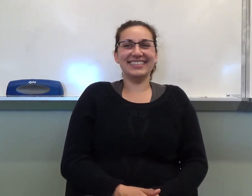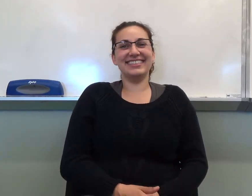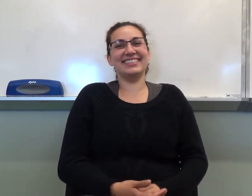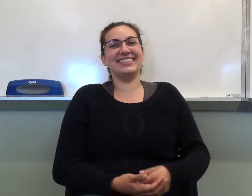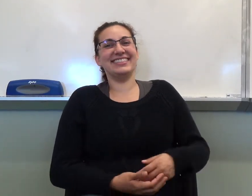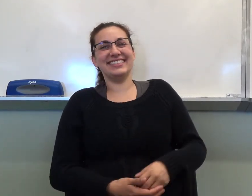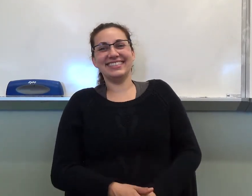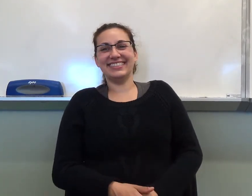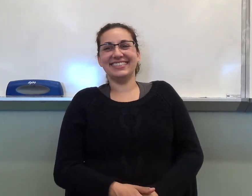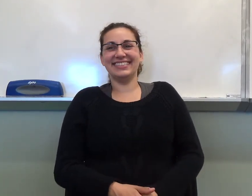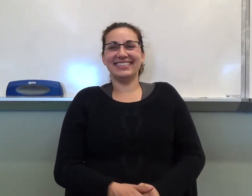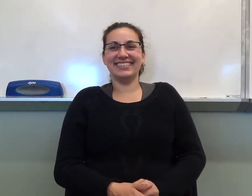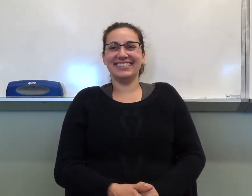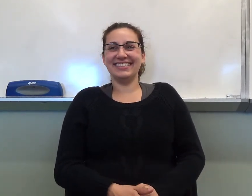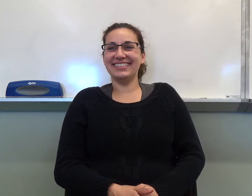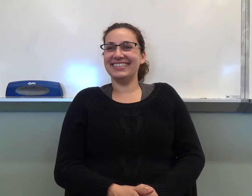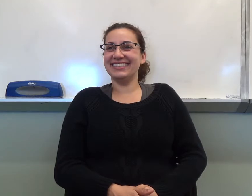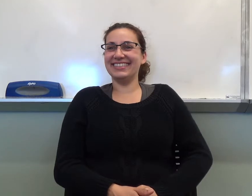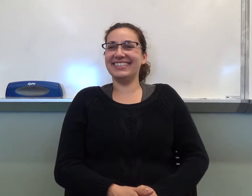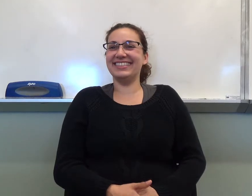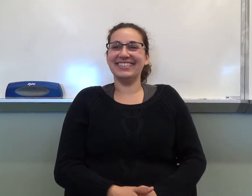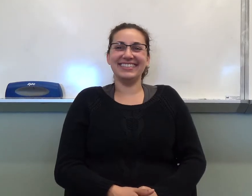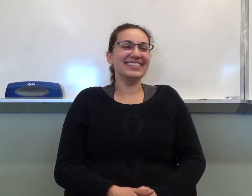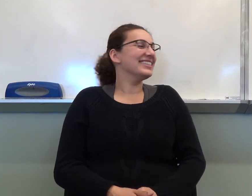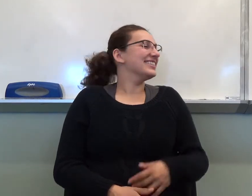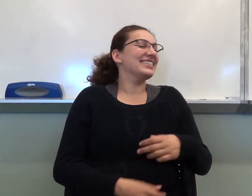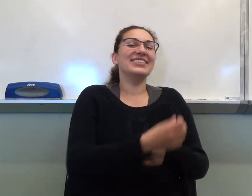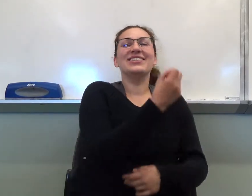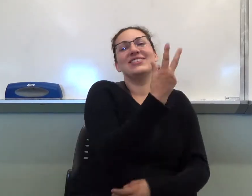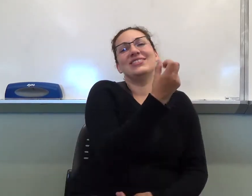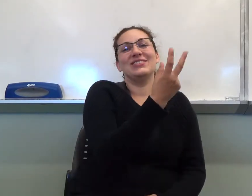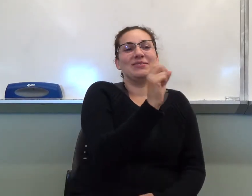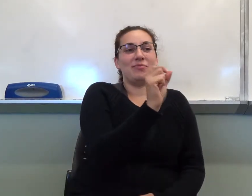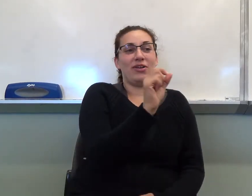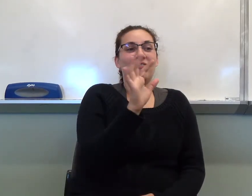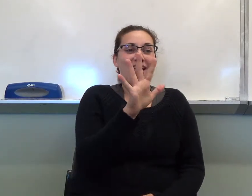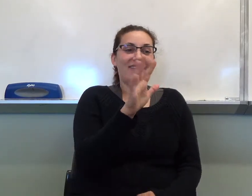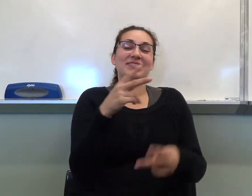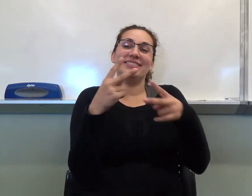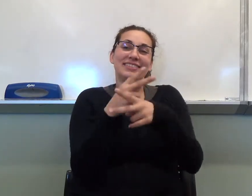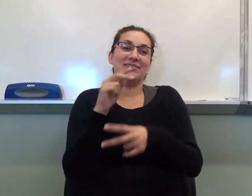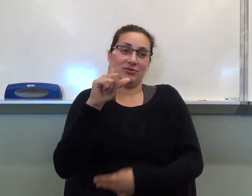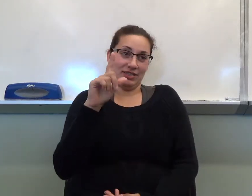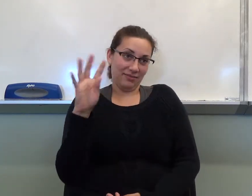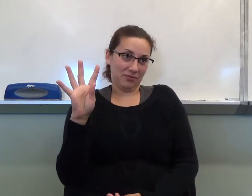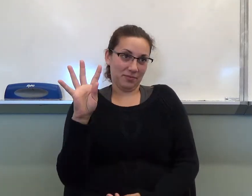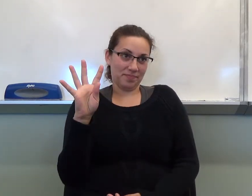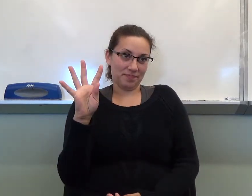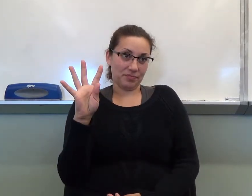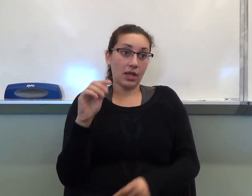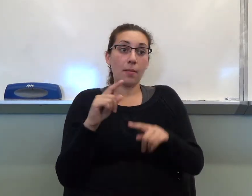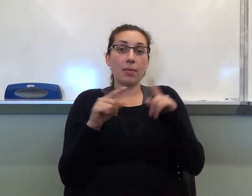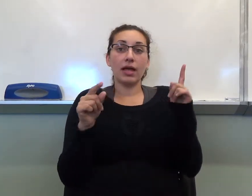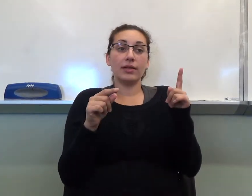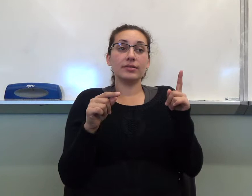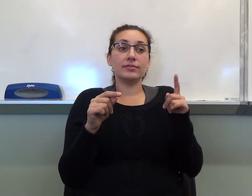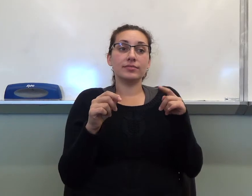Okay, 12.5 times 24. But then it's given 4 times a day. And